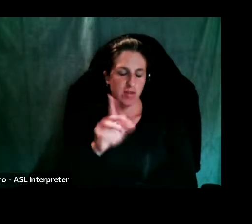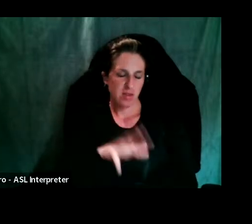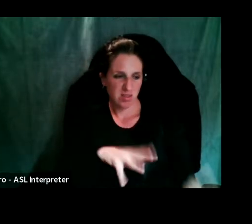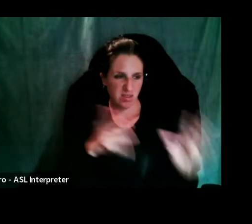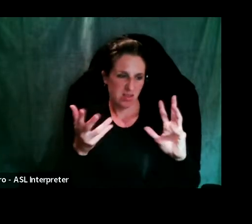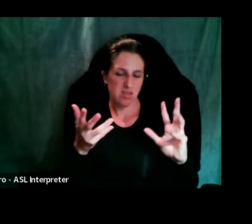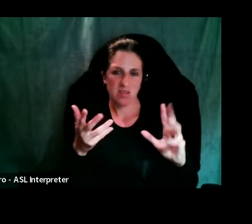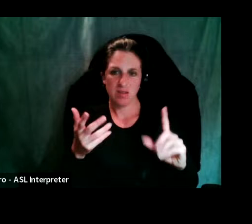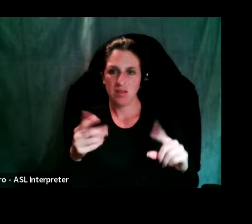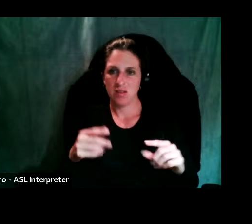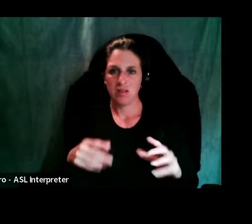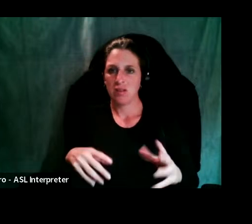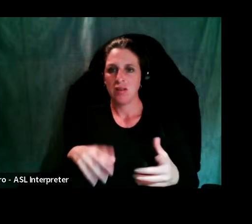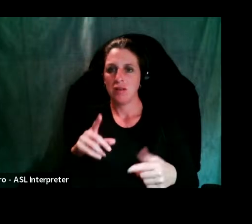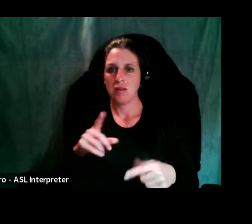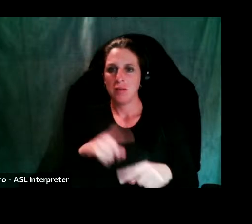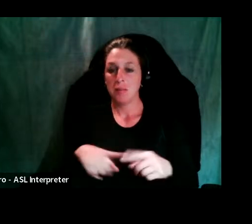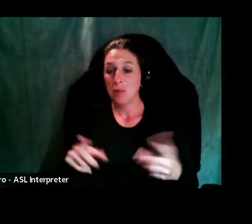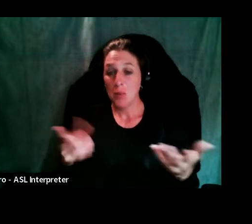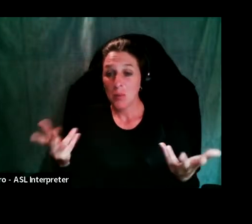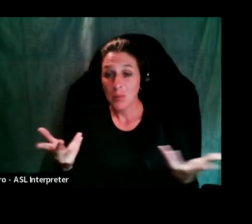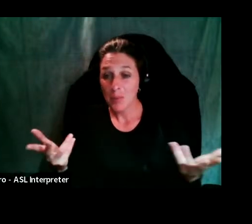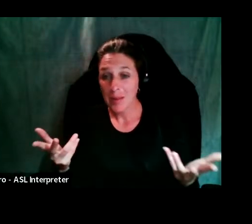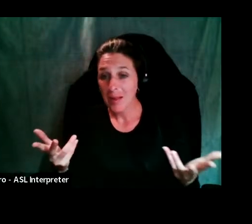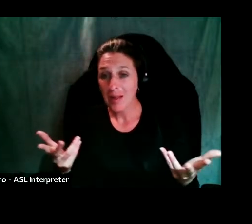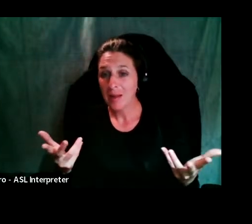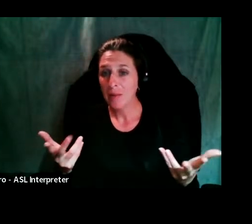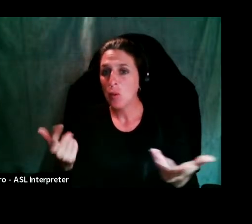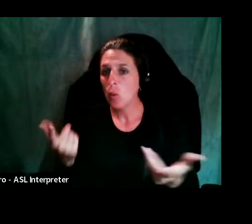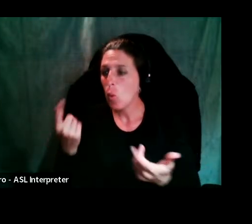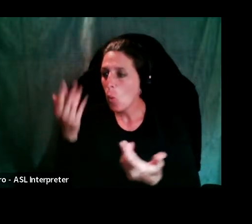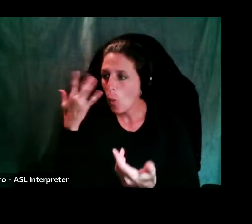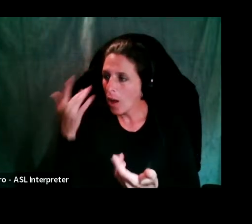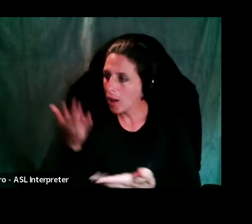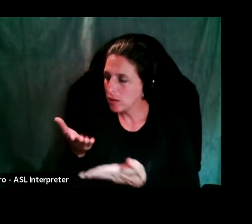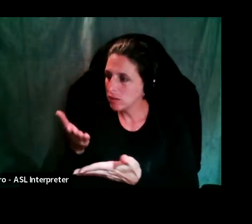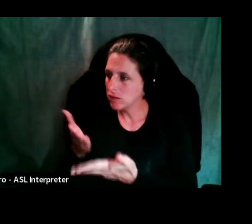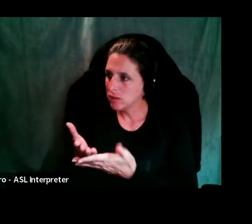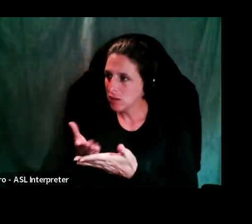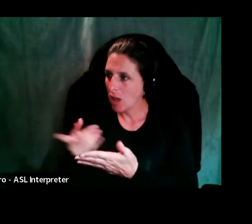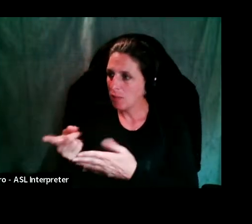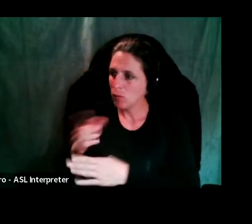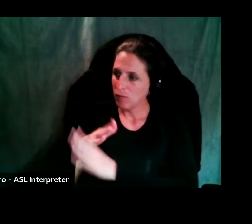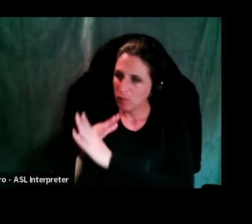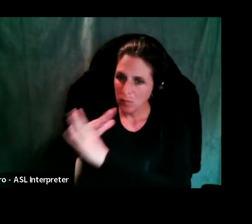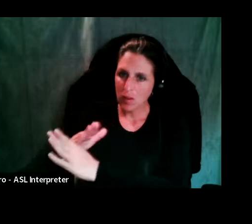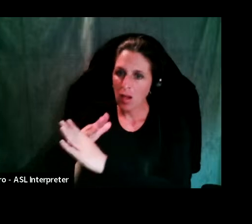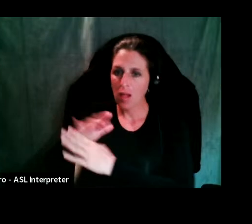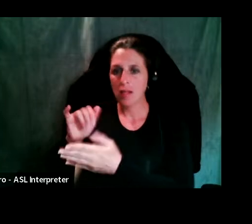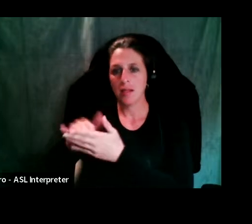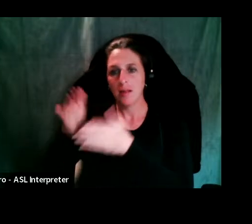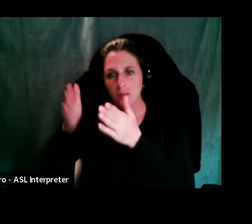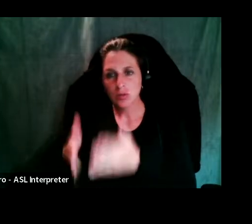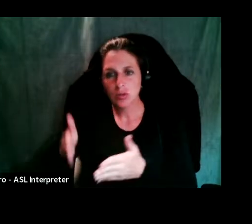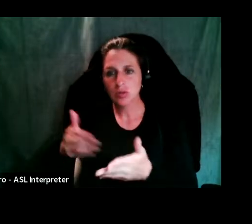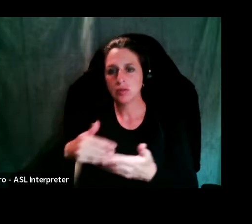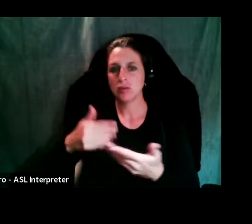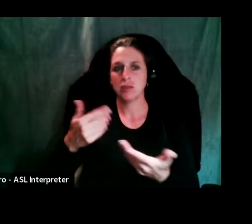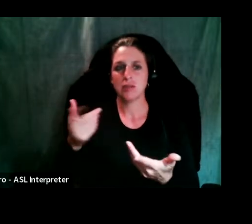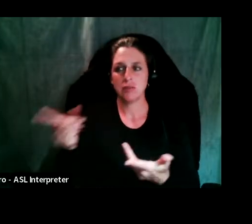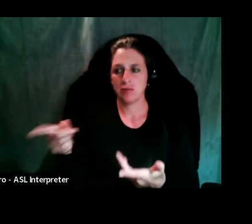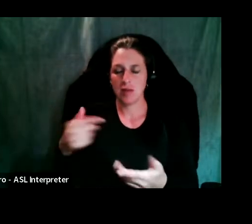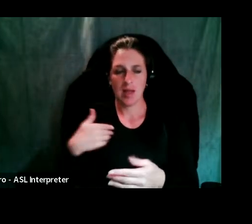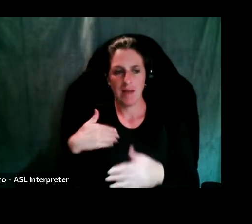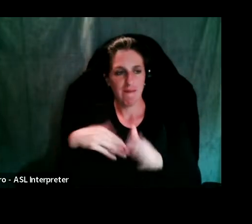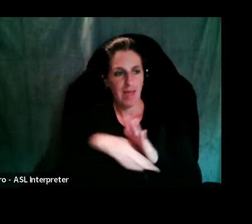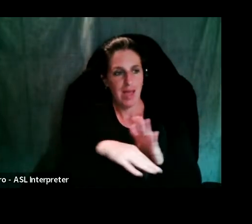but what? What is stopping you from blocking this person from having access to you and